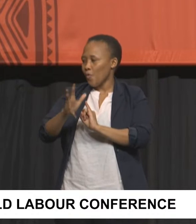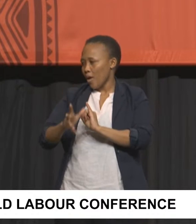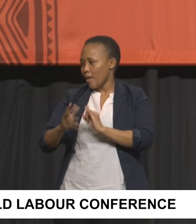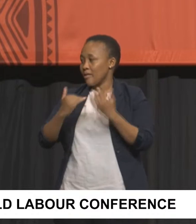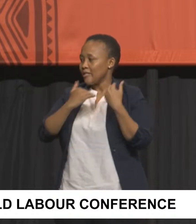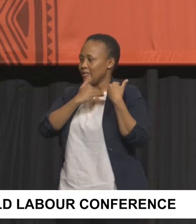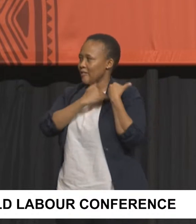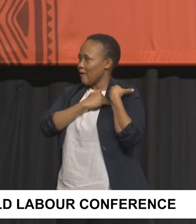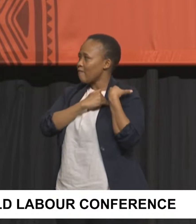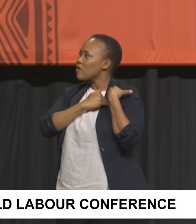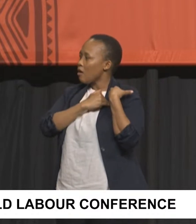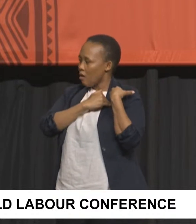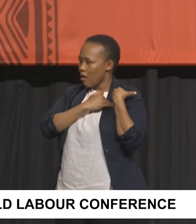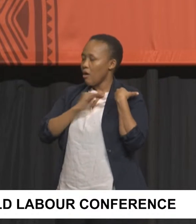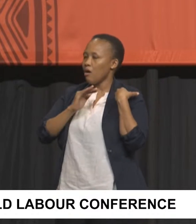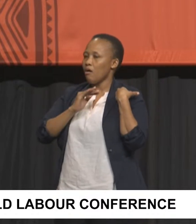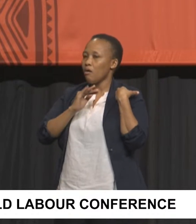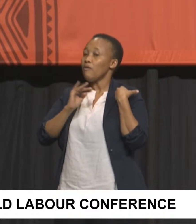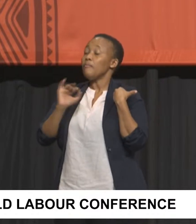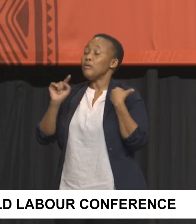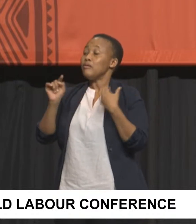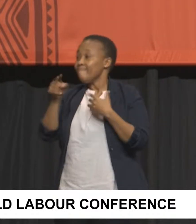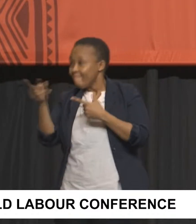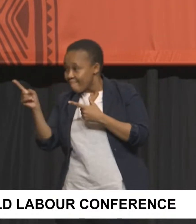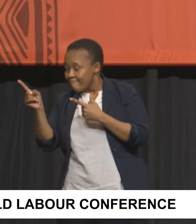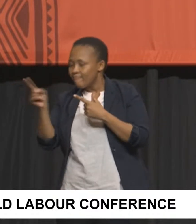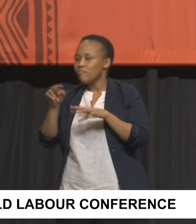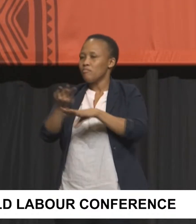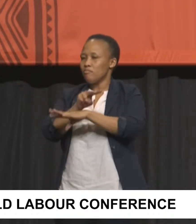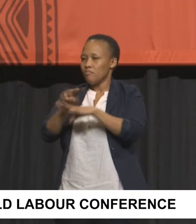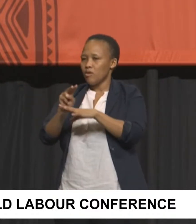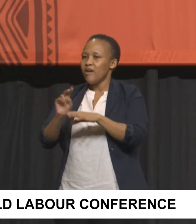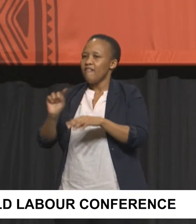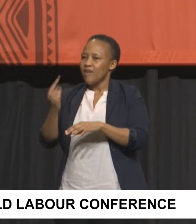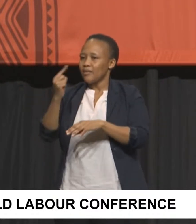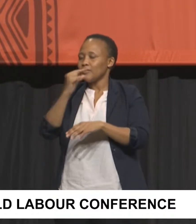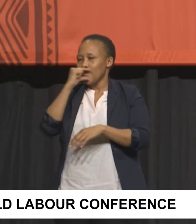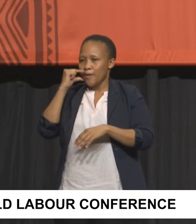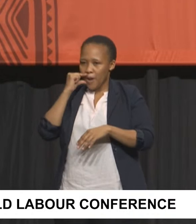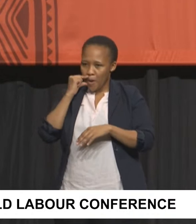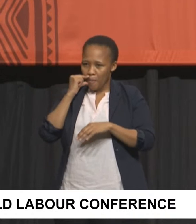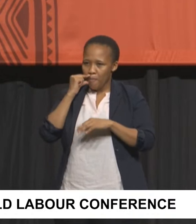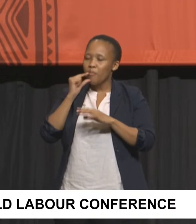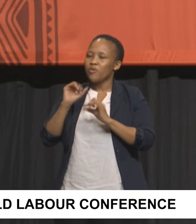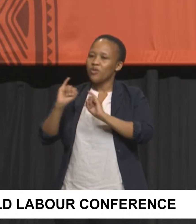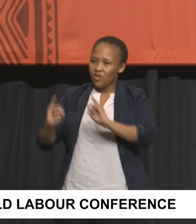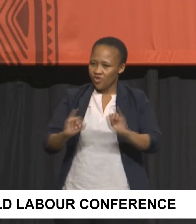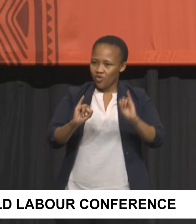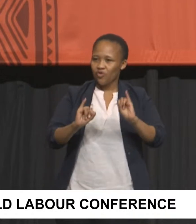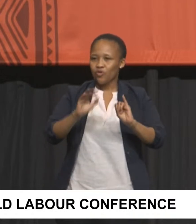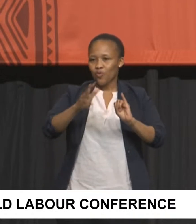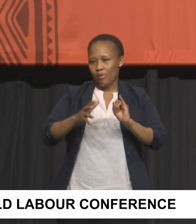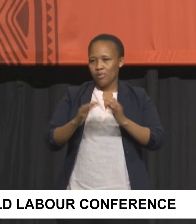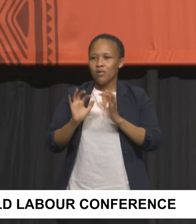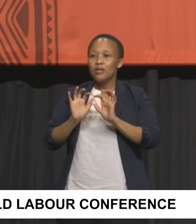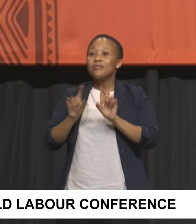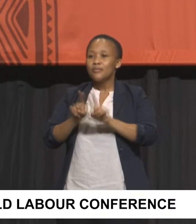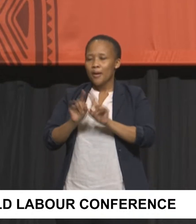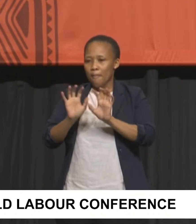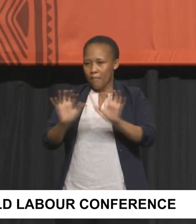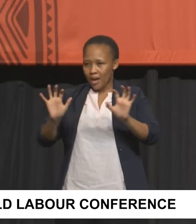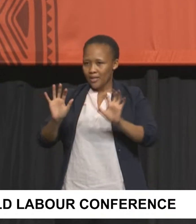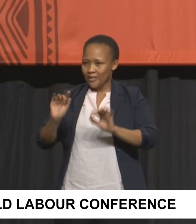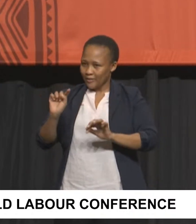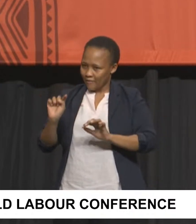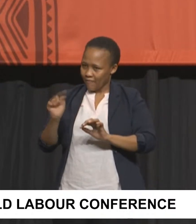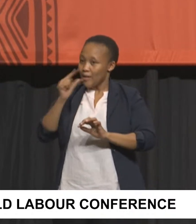only be introduced to their first names, as will the panelists only be introduced to you by their first names. So before